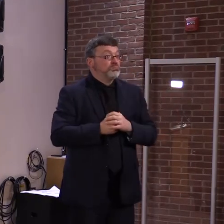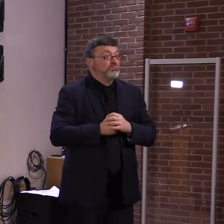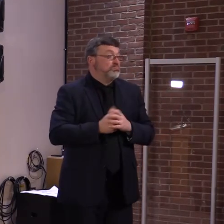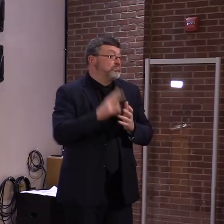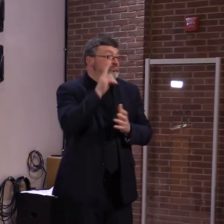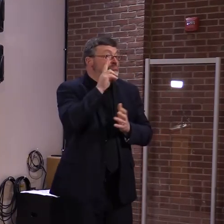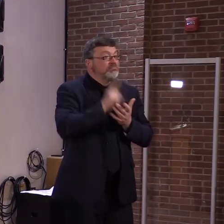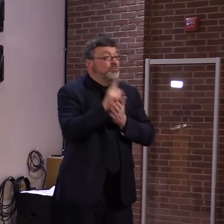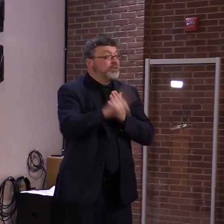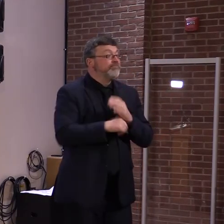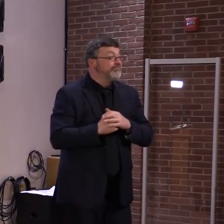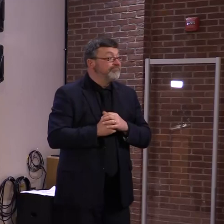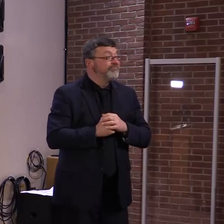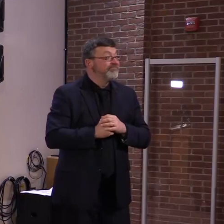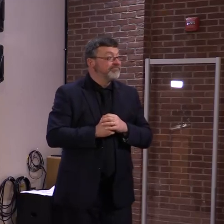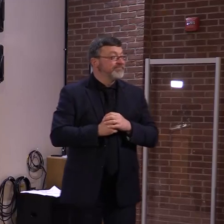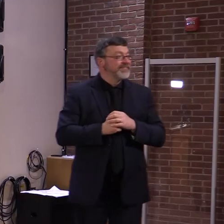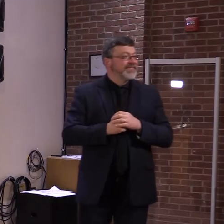Oh, well, thank you very much.